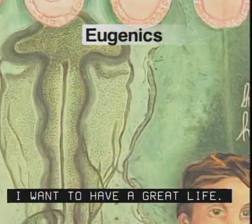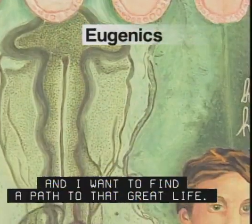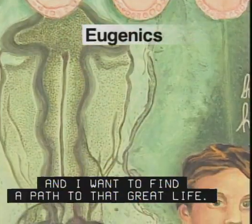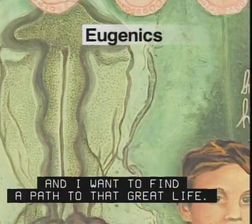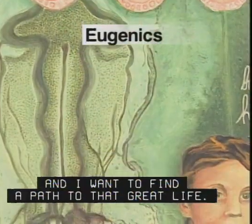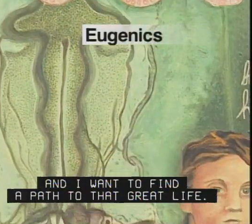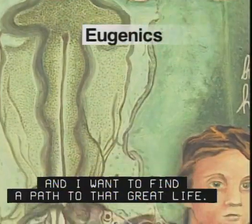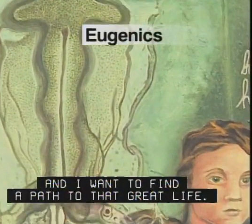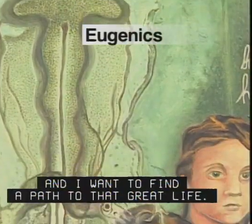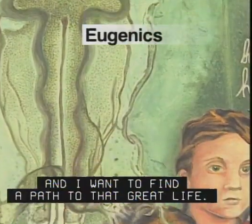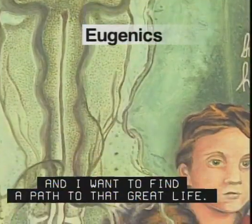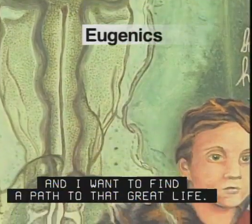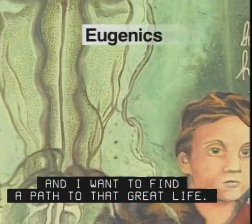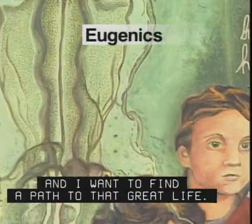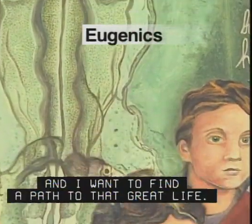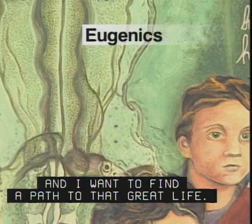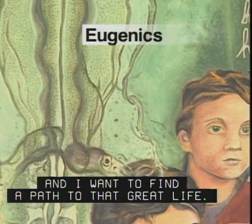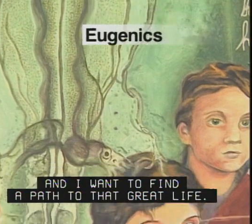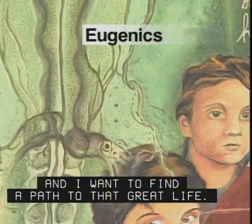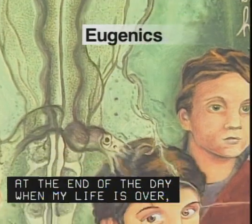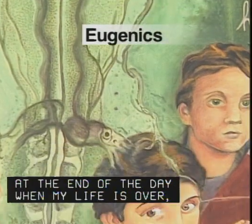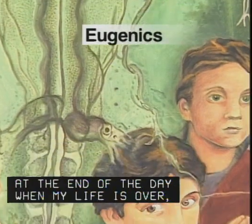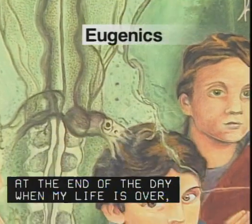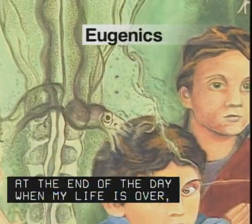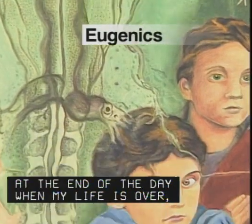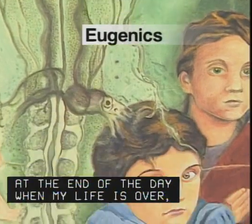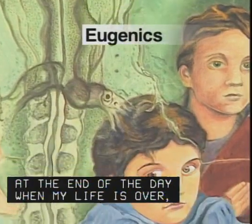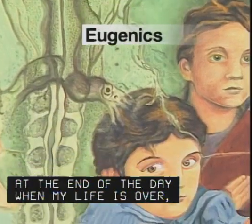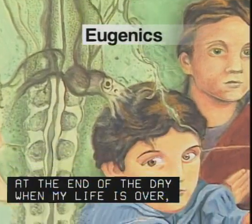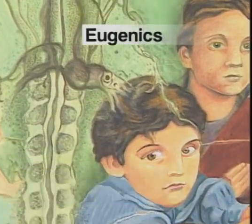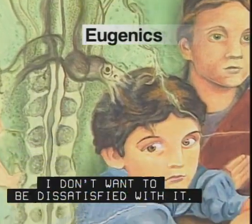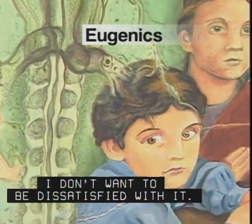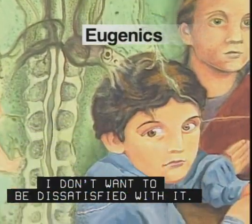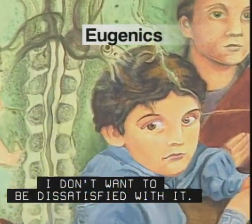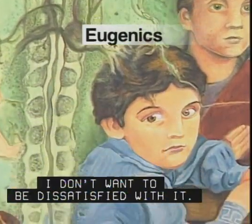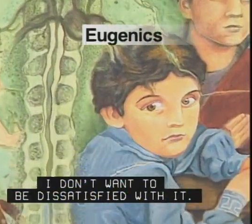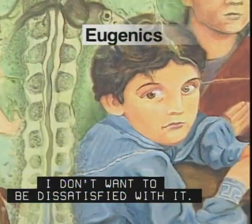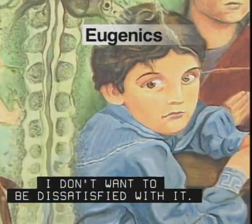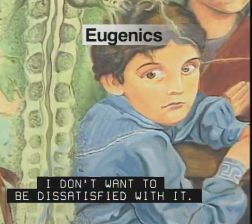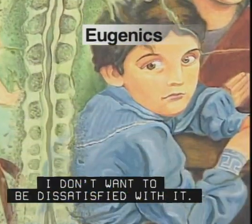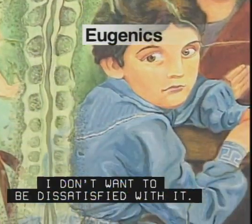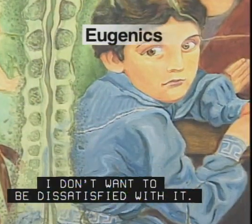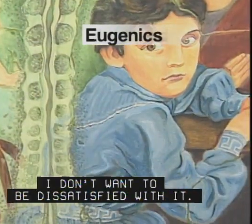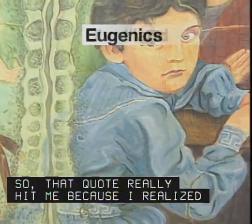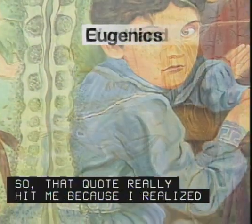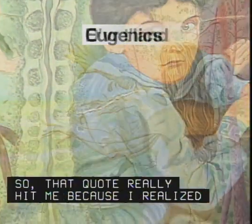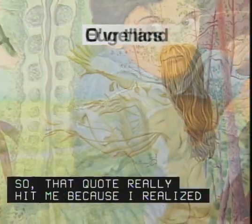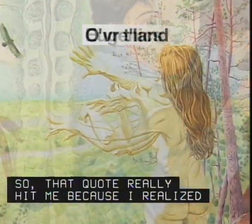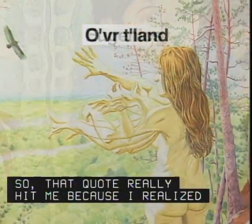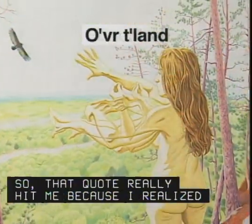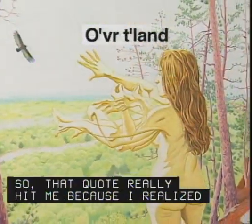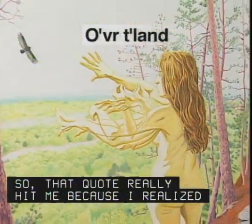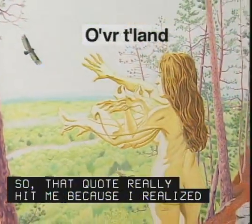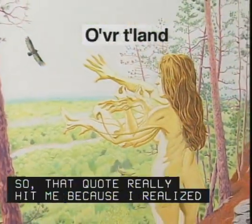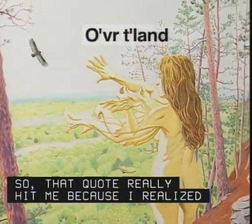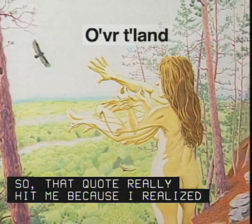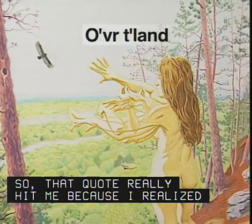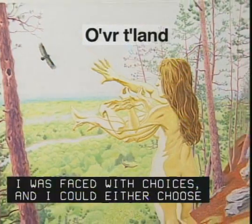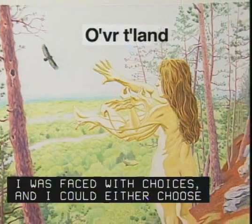and I want to find a path to that great life. At the end of the day, when my life is over, I don't want to be dissatisfied with it. So that quote really hit me because I realized I was